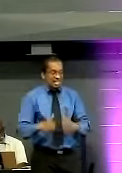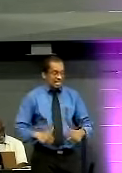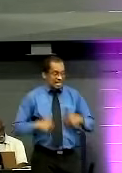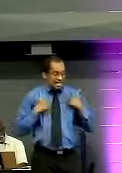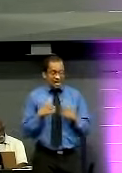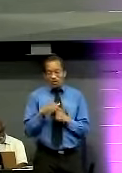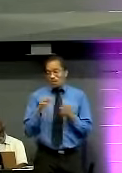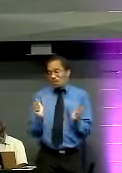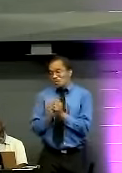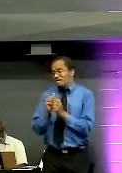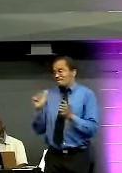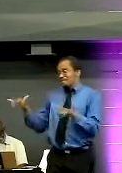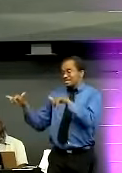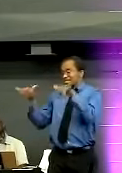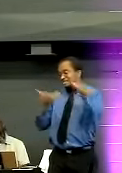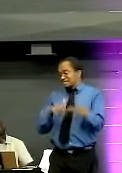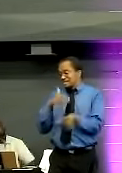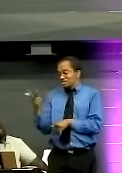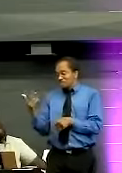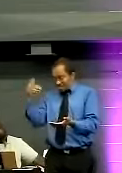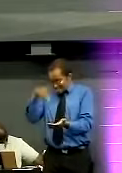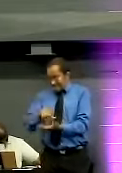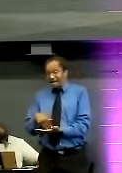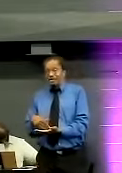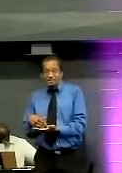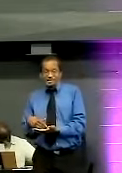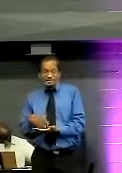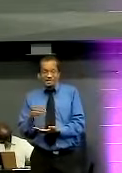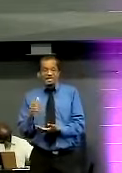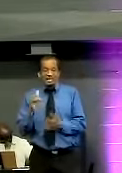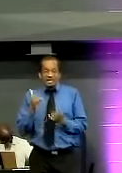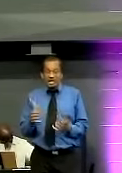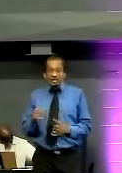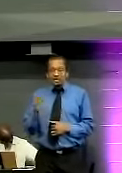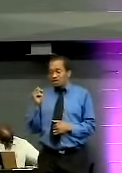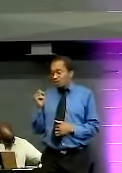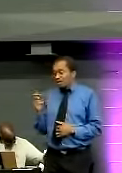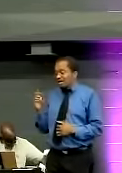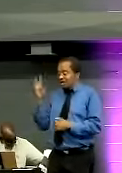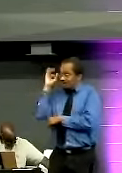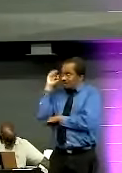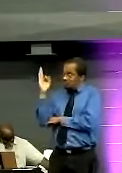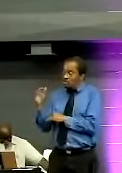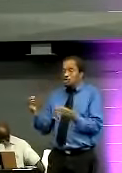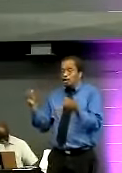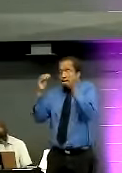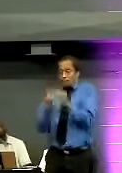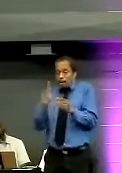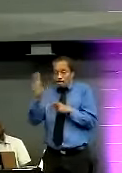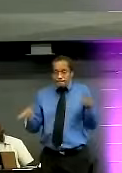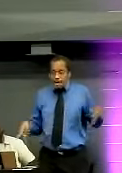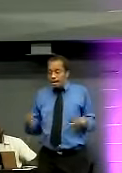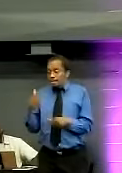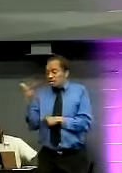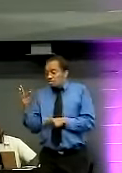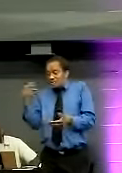same 3,000 that he was preaching to eventually, well, not all, this reality is, he was preaching to more than 3,000, but